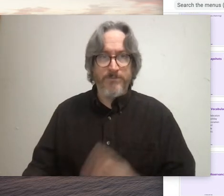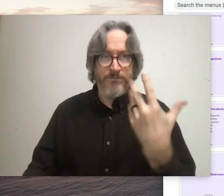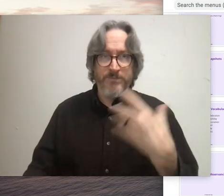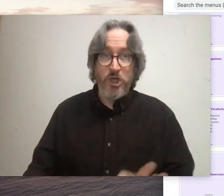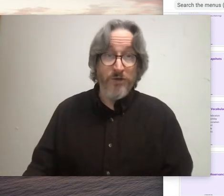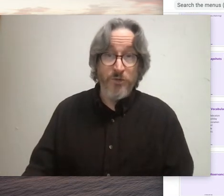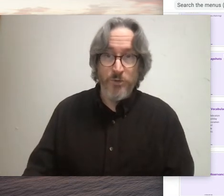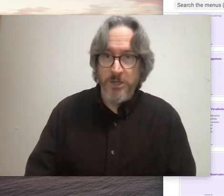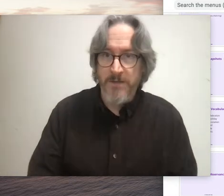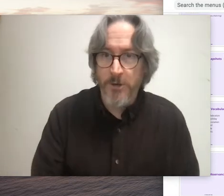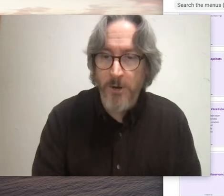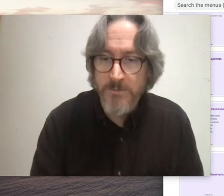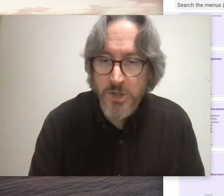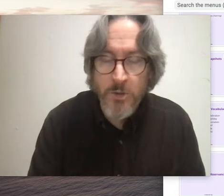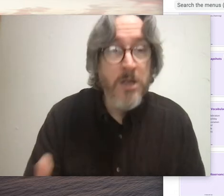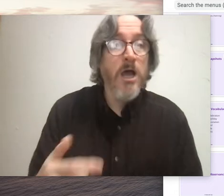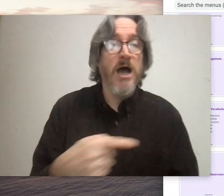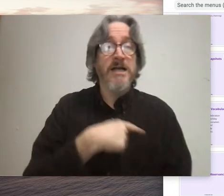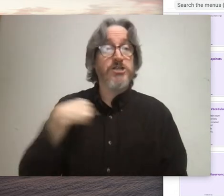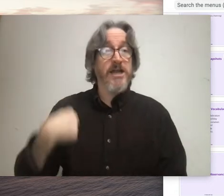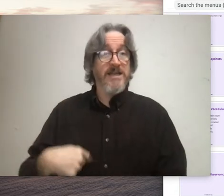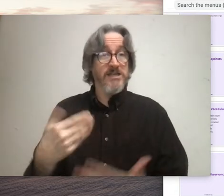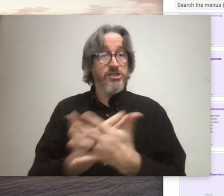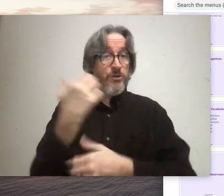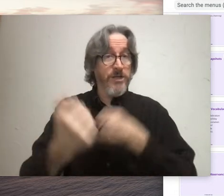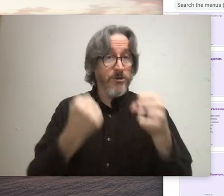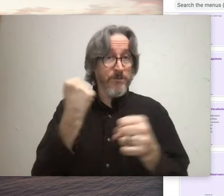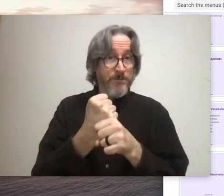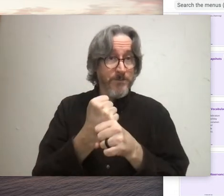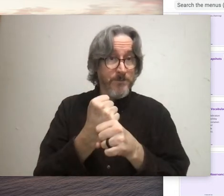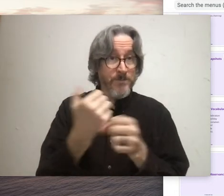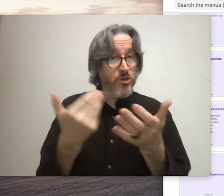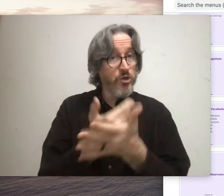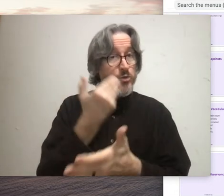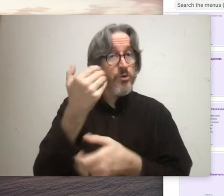but confusion on their part. So, Chinese New Year,